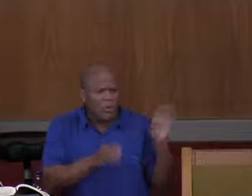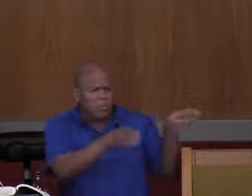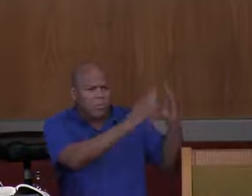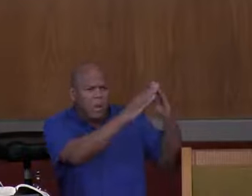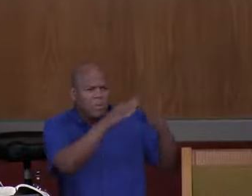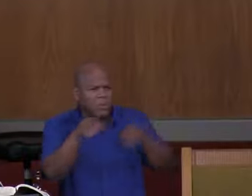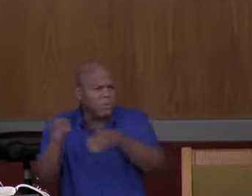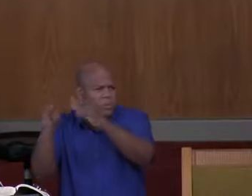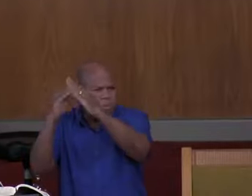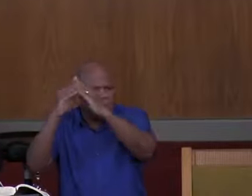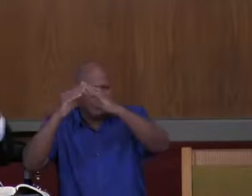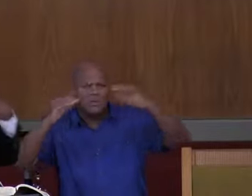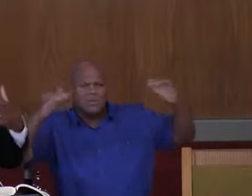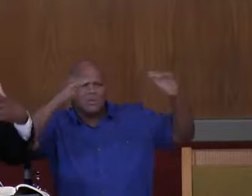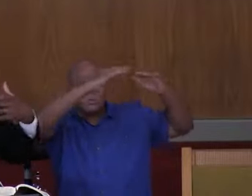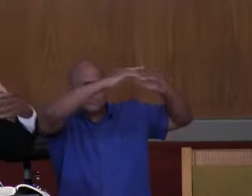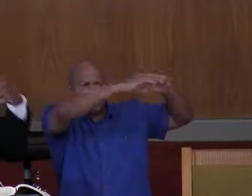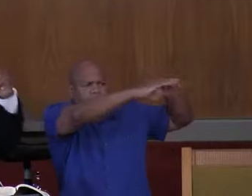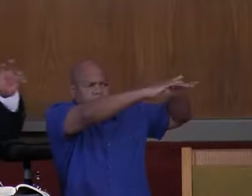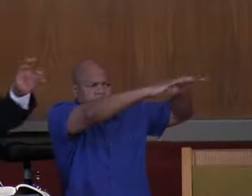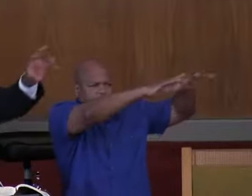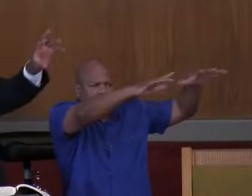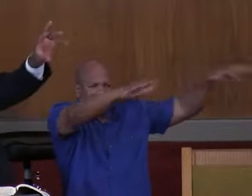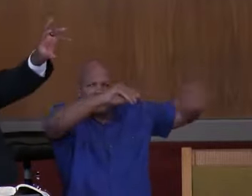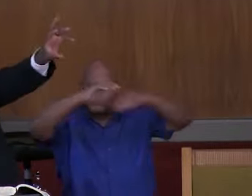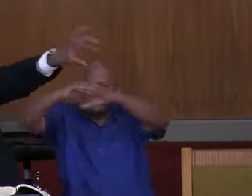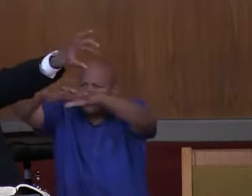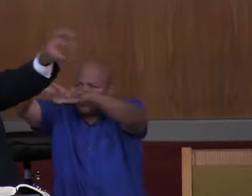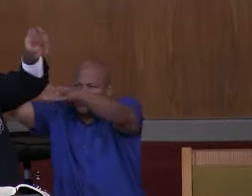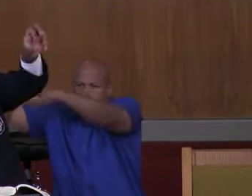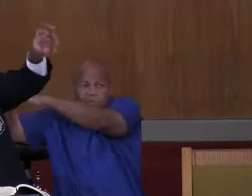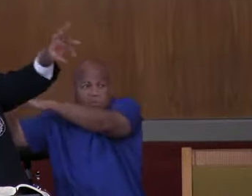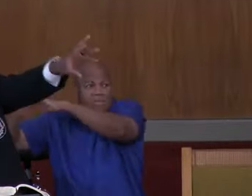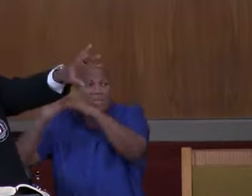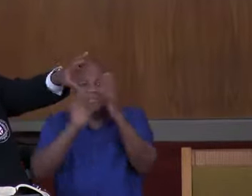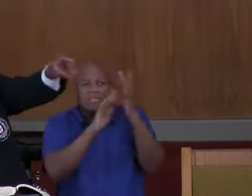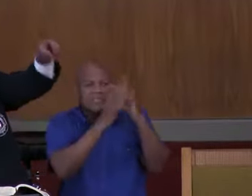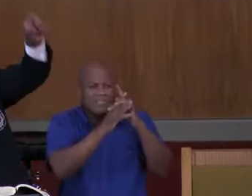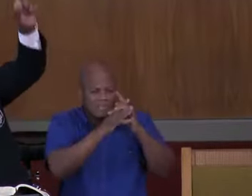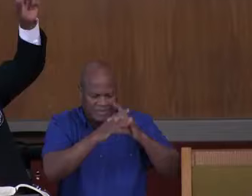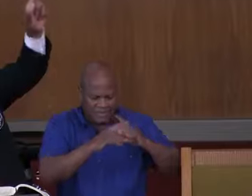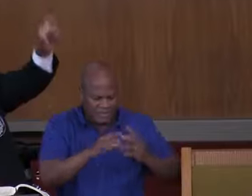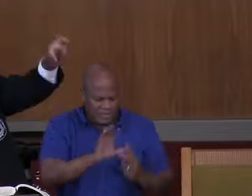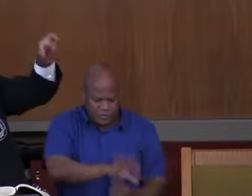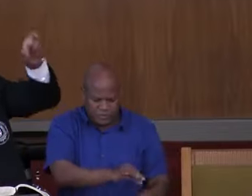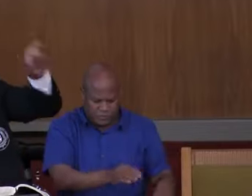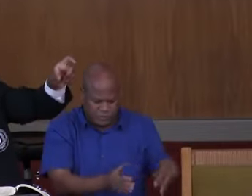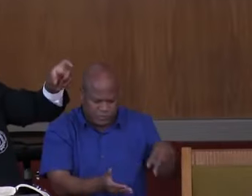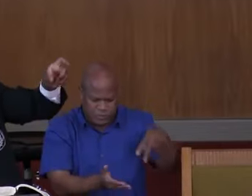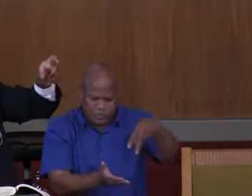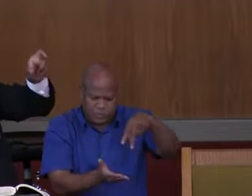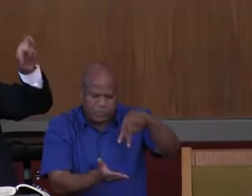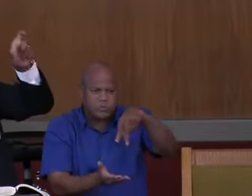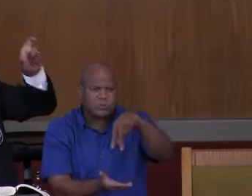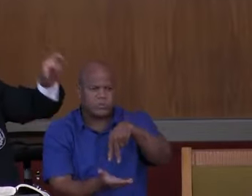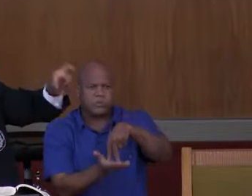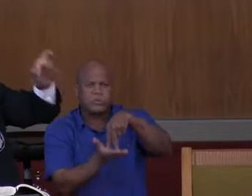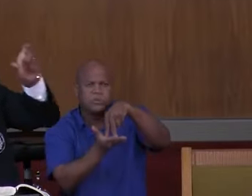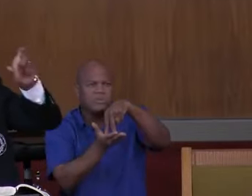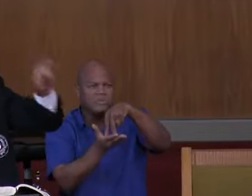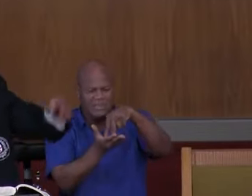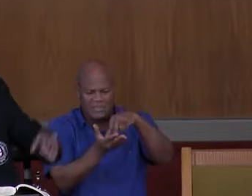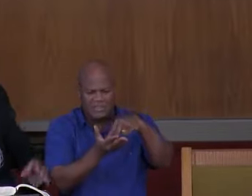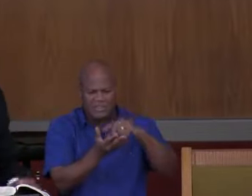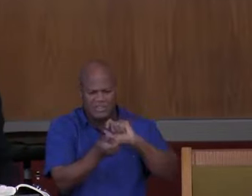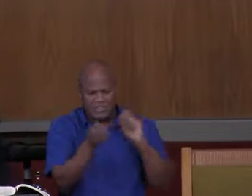same range. It's the scene for us where Jesus is the Mount of Transfiguration, where the incarnate Christ is revealed